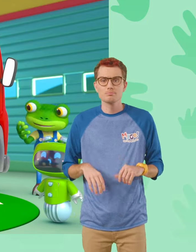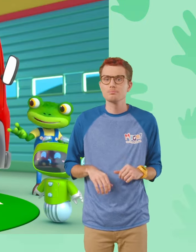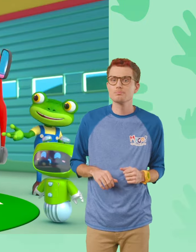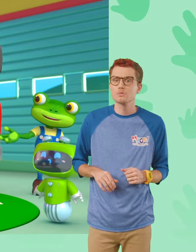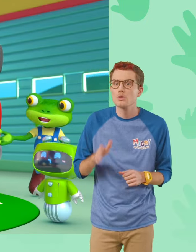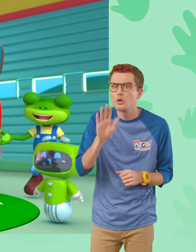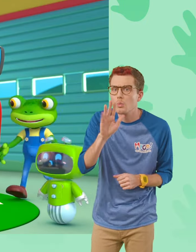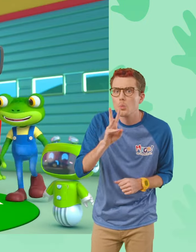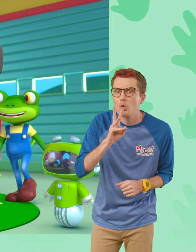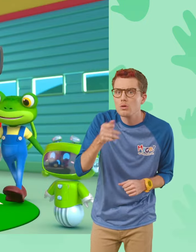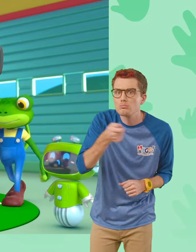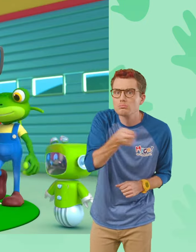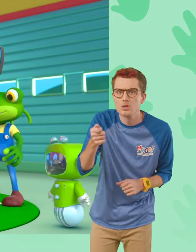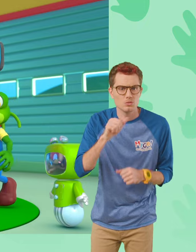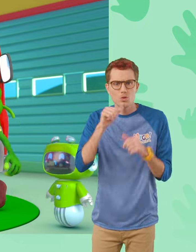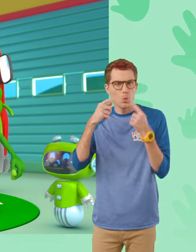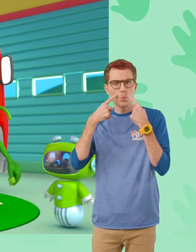Your hose isn't working.